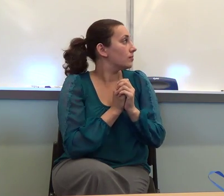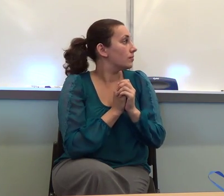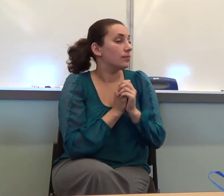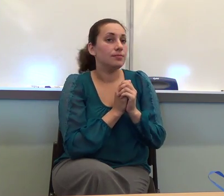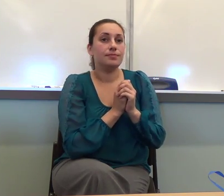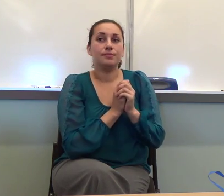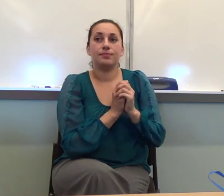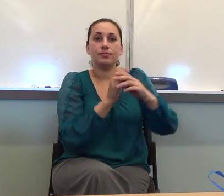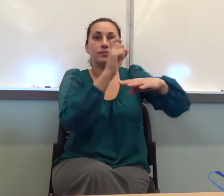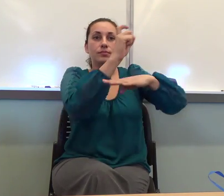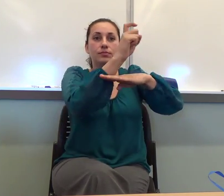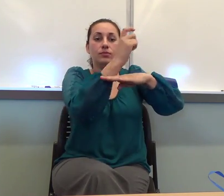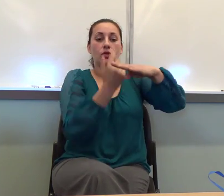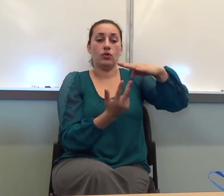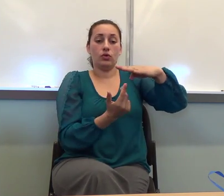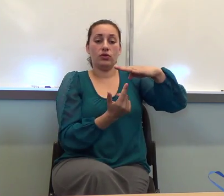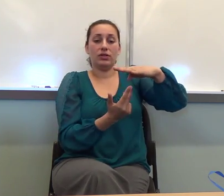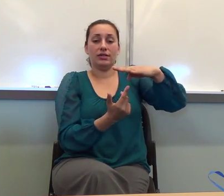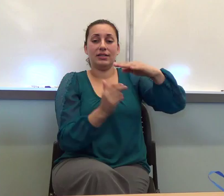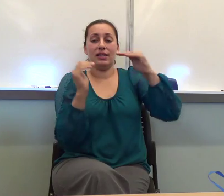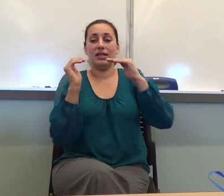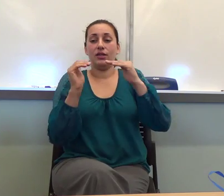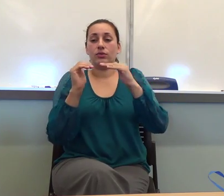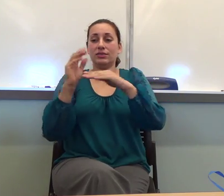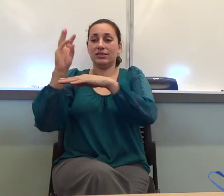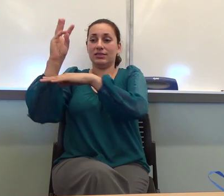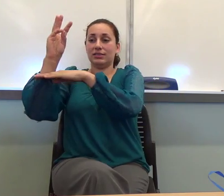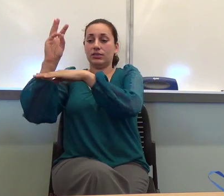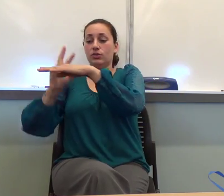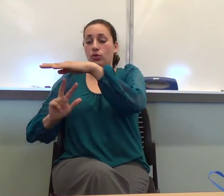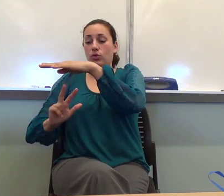what we're saying is, tell me the value of x which makes that true.